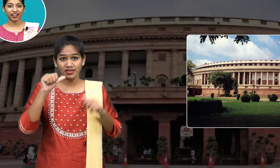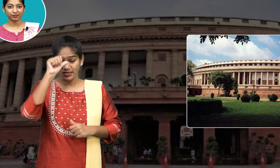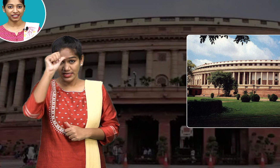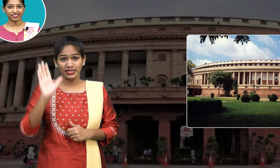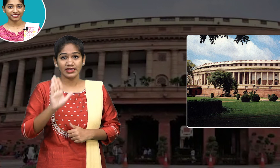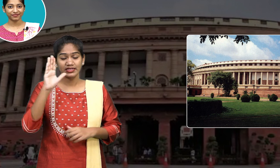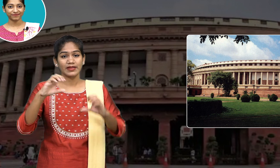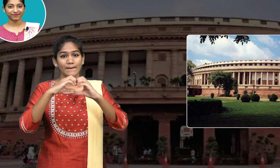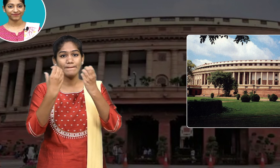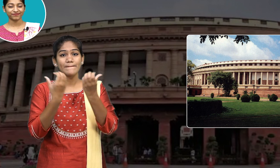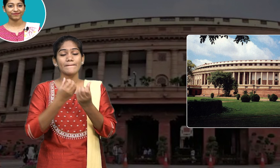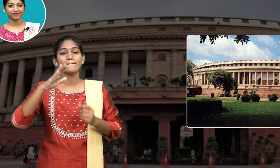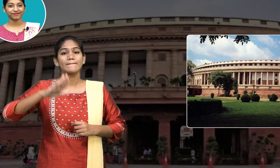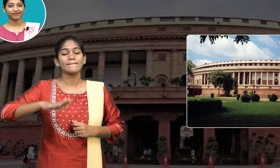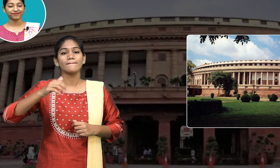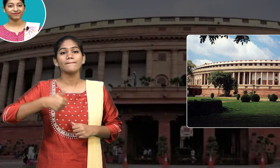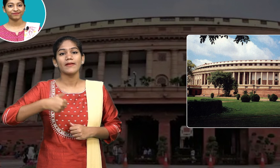Indian Parliament.